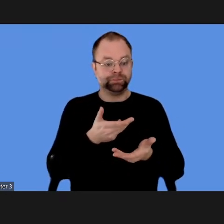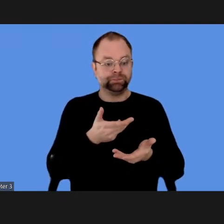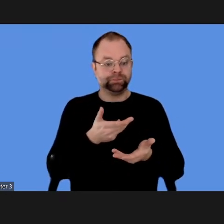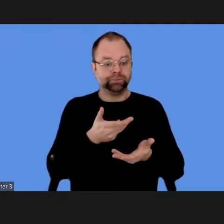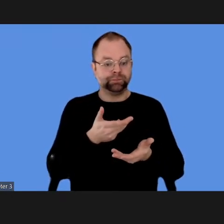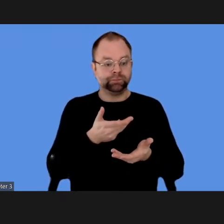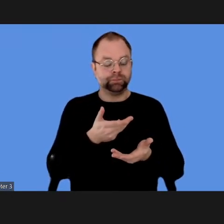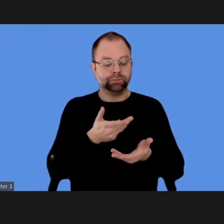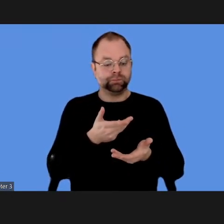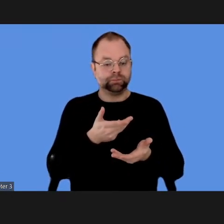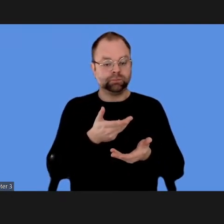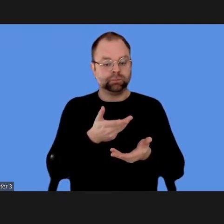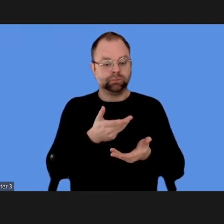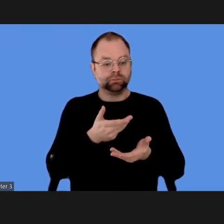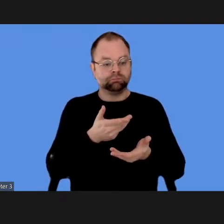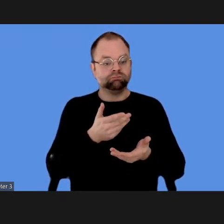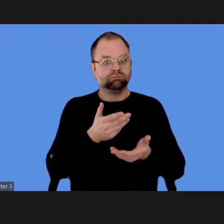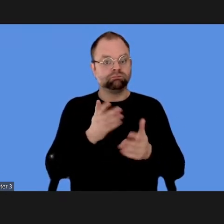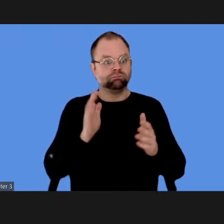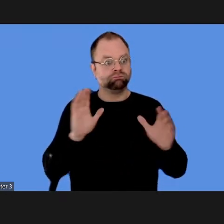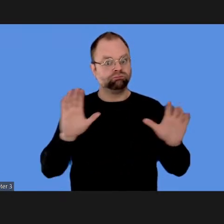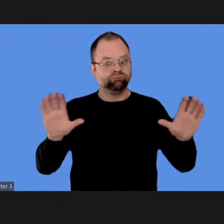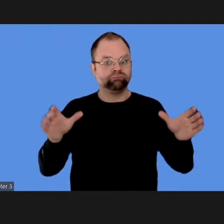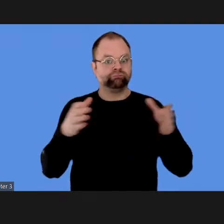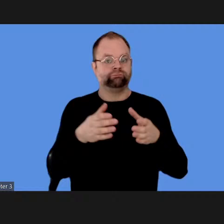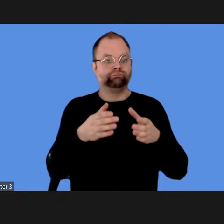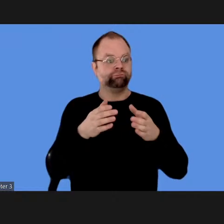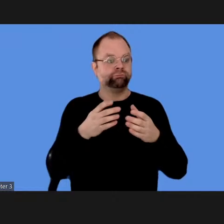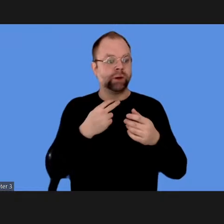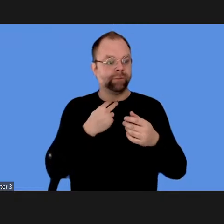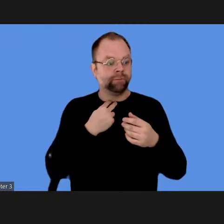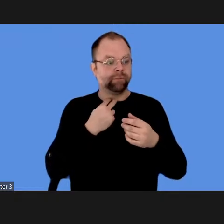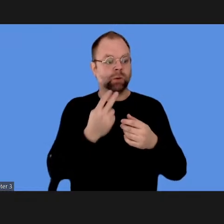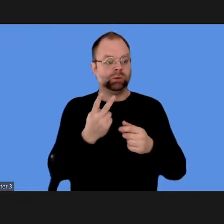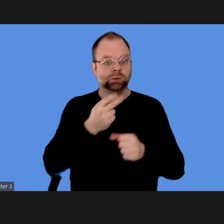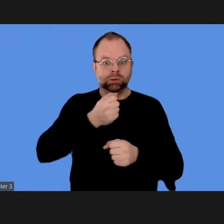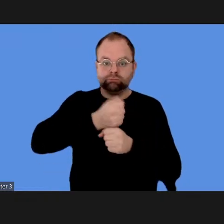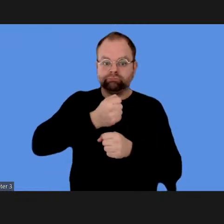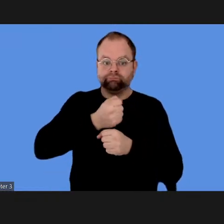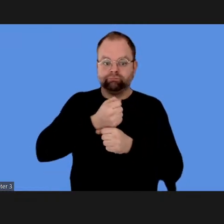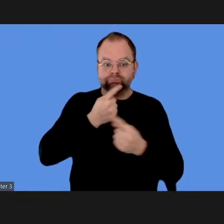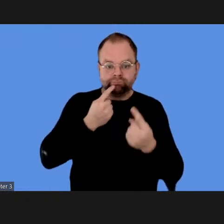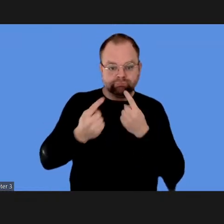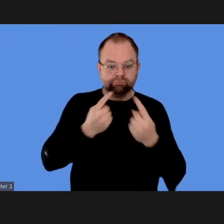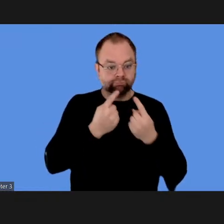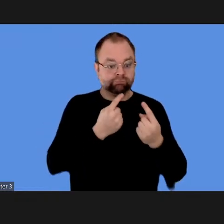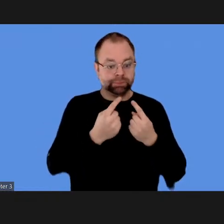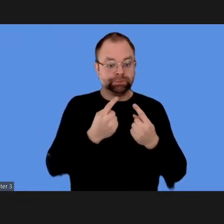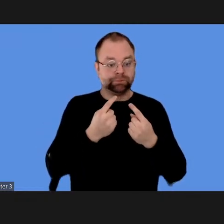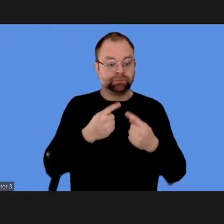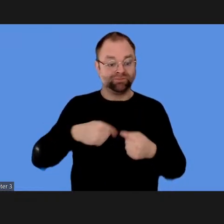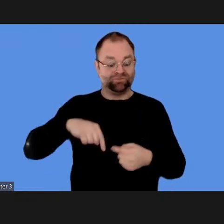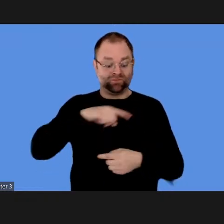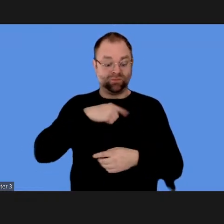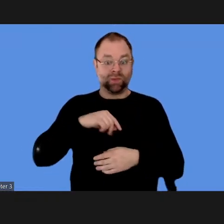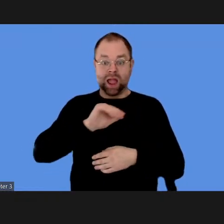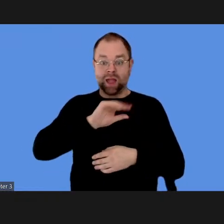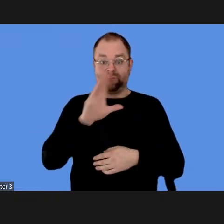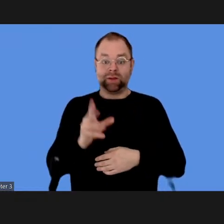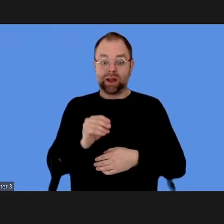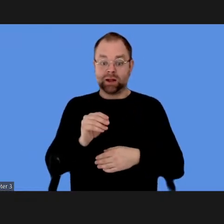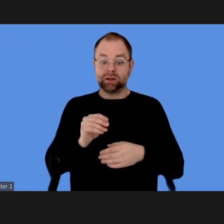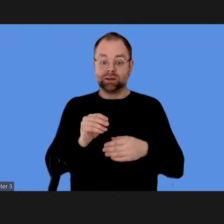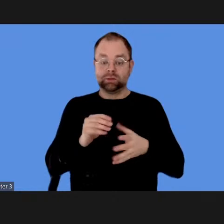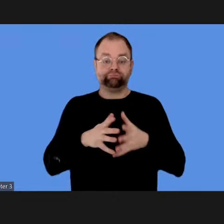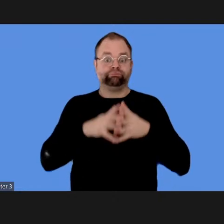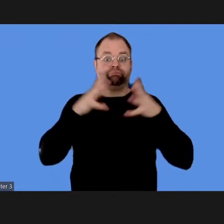sustainable development goals and national aspirations to become, prosper,